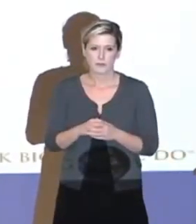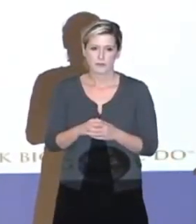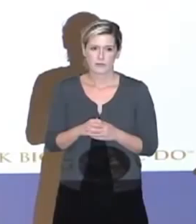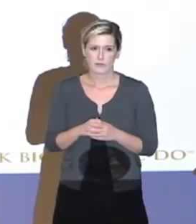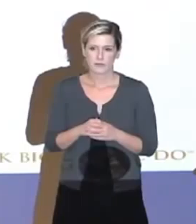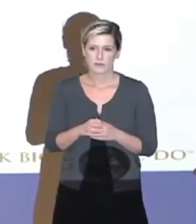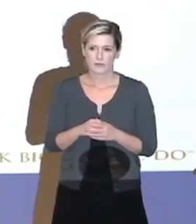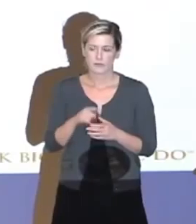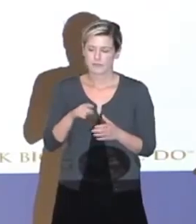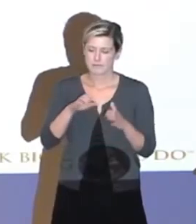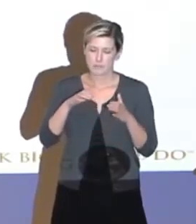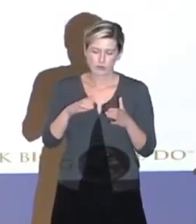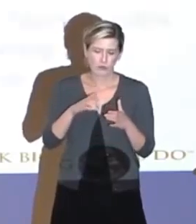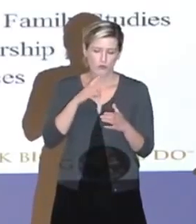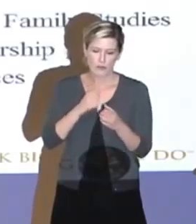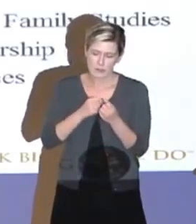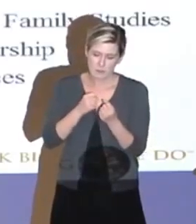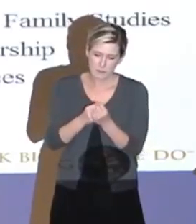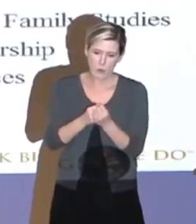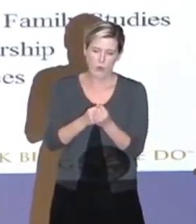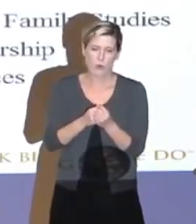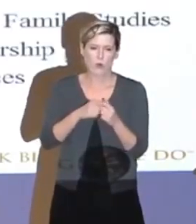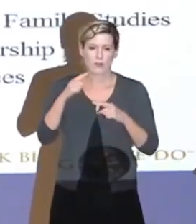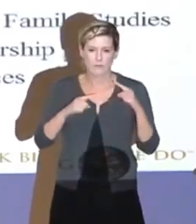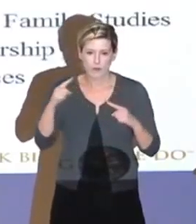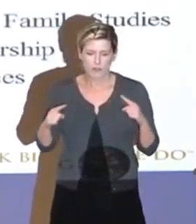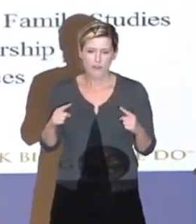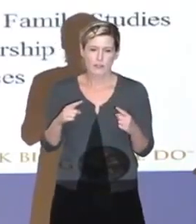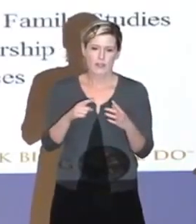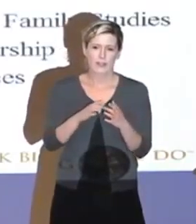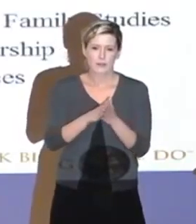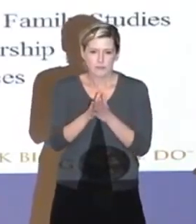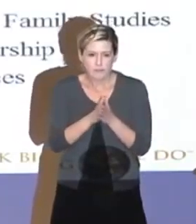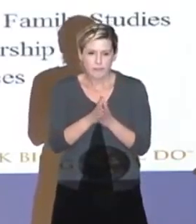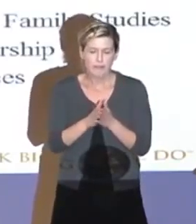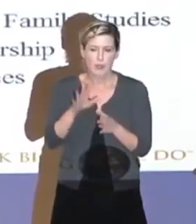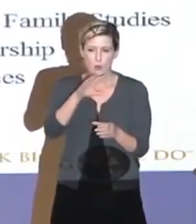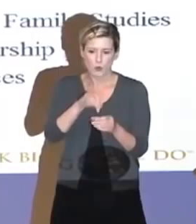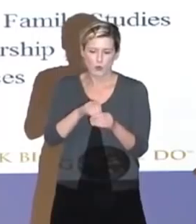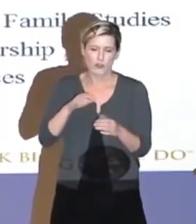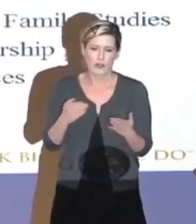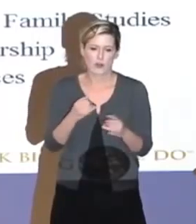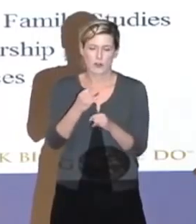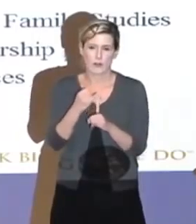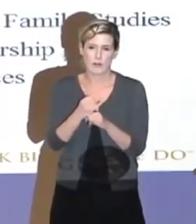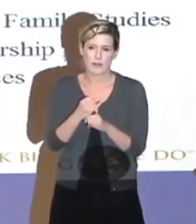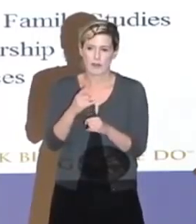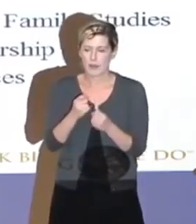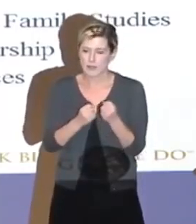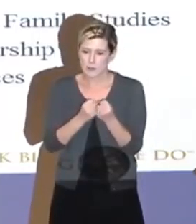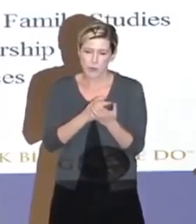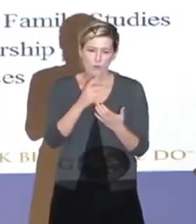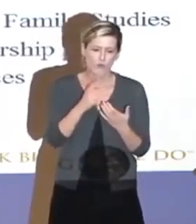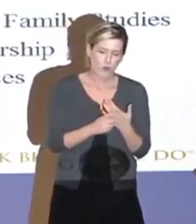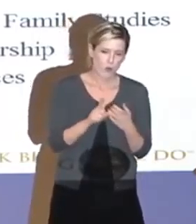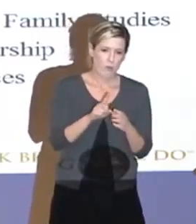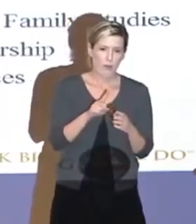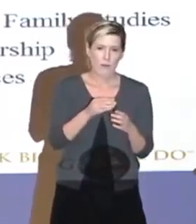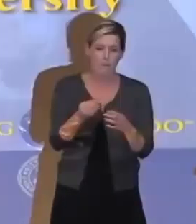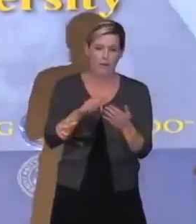wholeheartedly invested in diversity and diversity initiatives and inclusion on our campus by supporting programs such as the